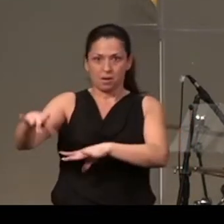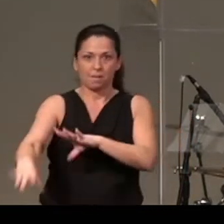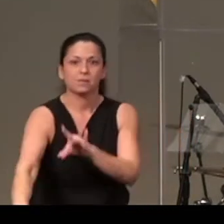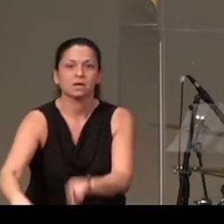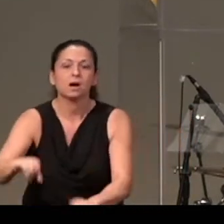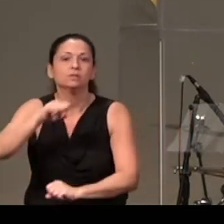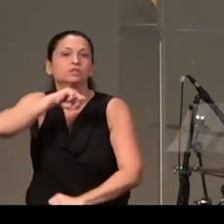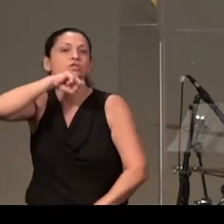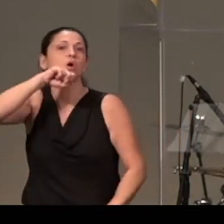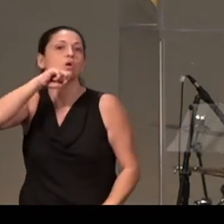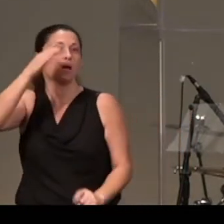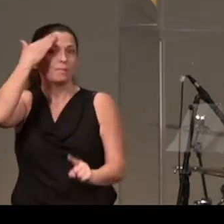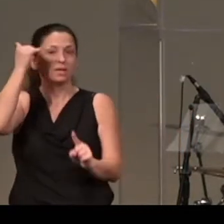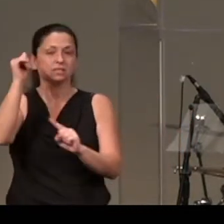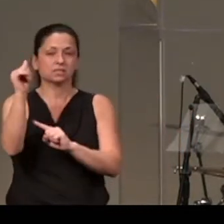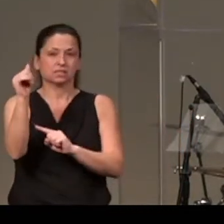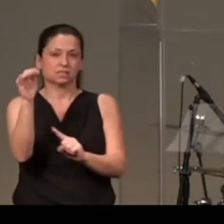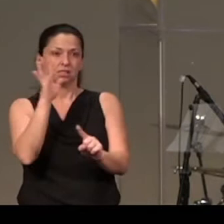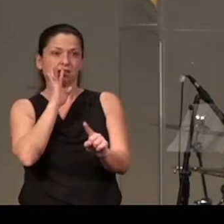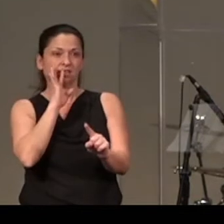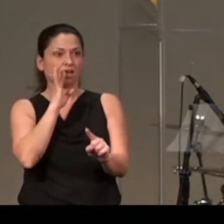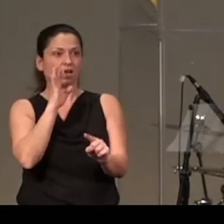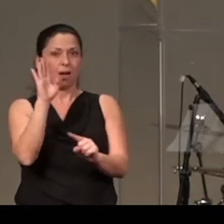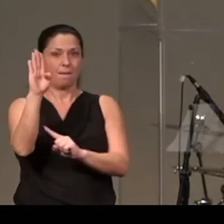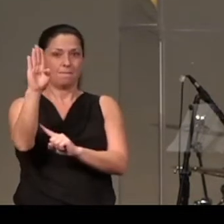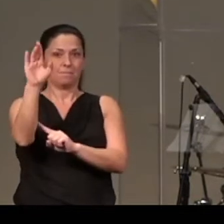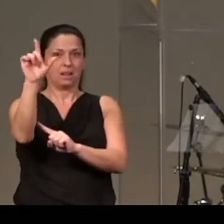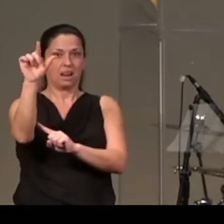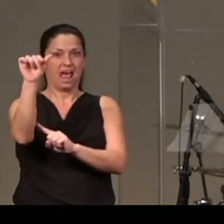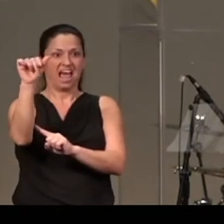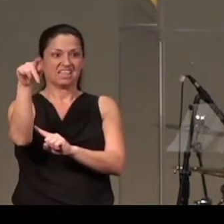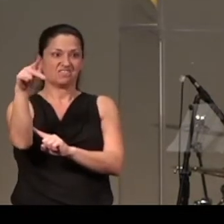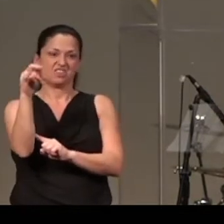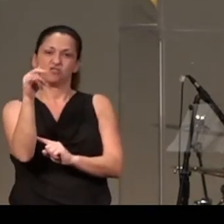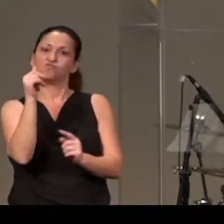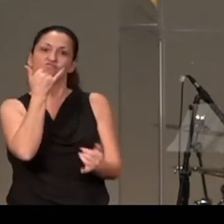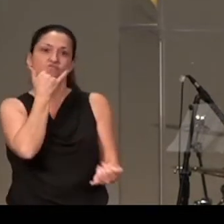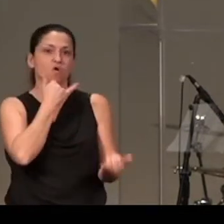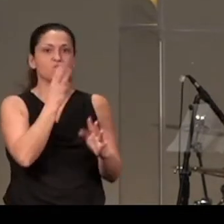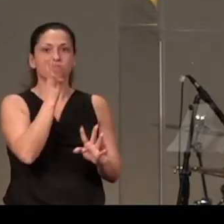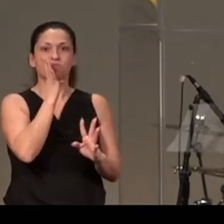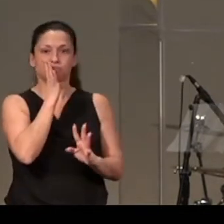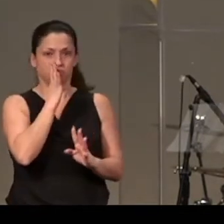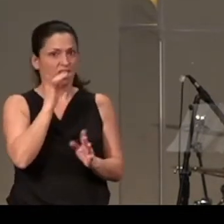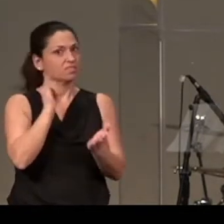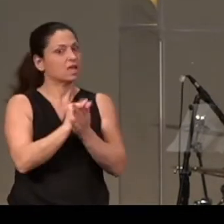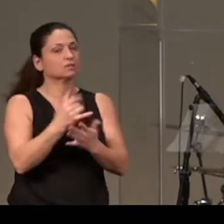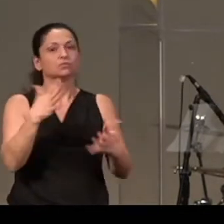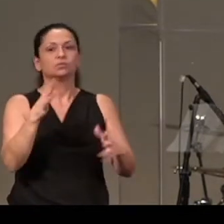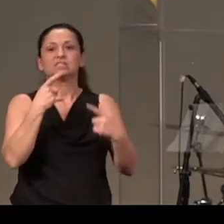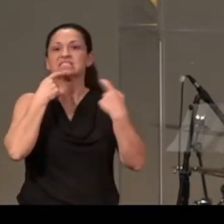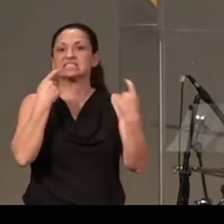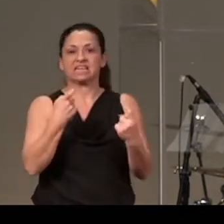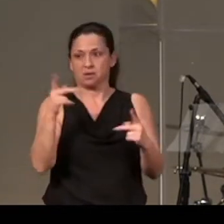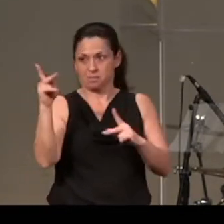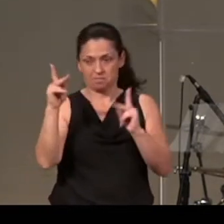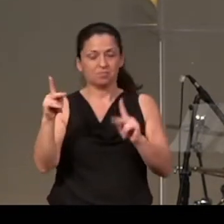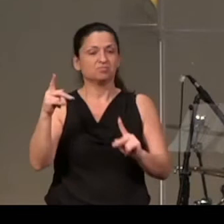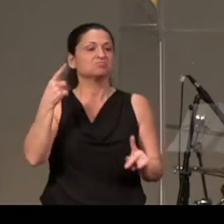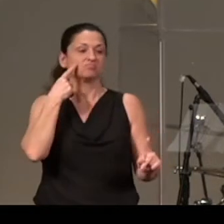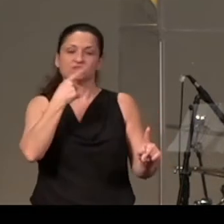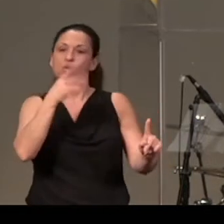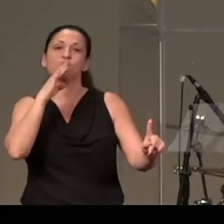a capital offense, and they believed he, being a man claiming to be God, was deserving of death. So they tried to stone